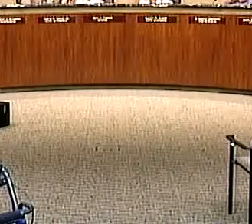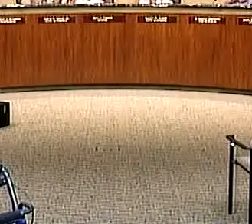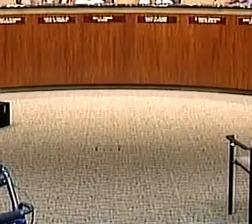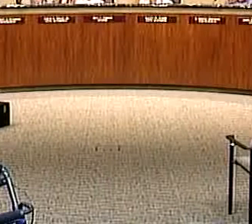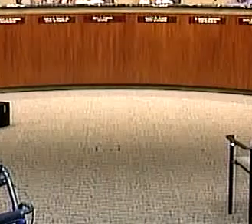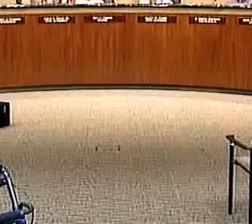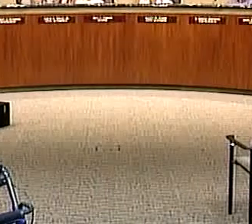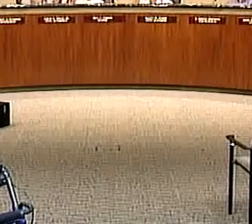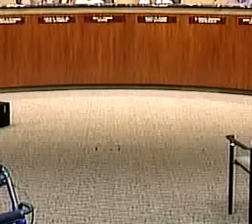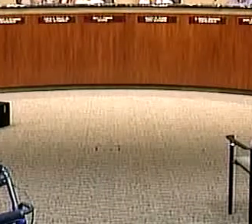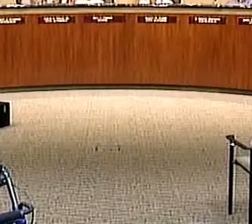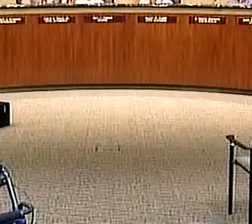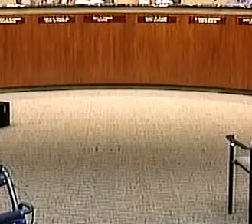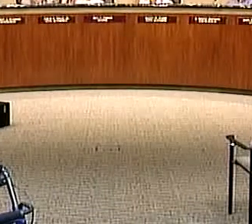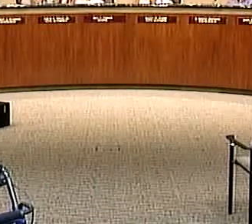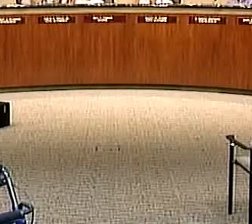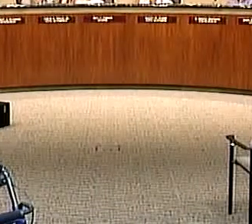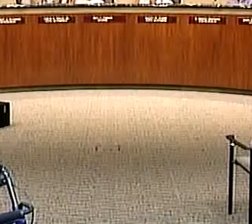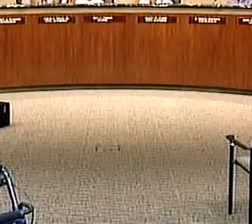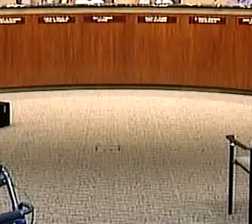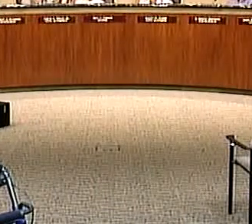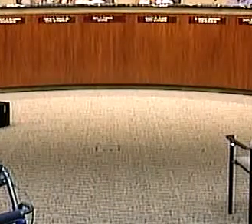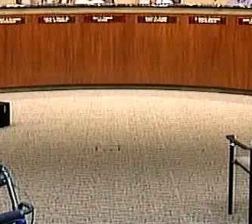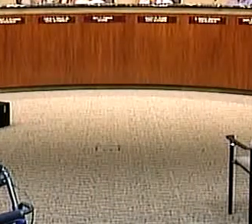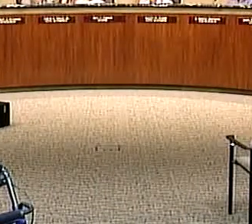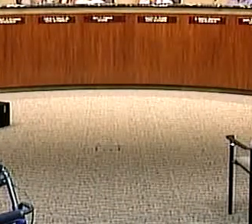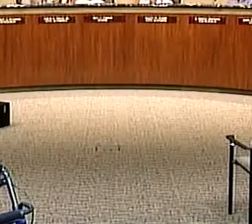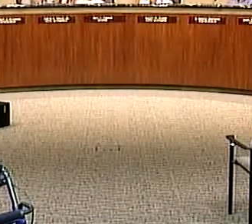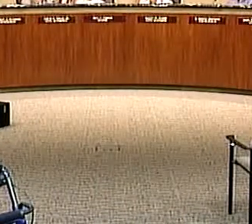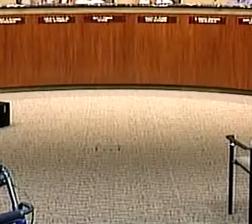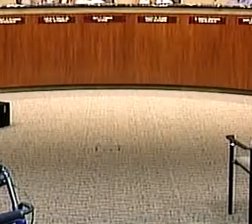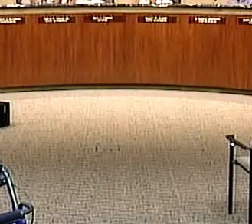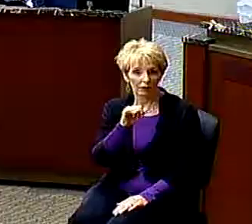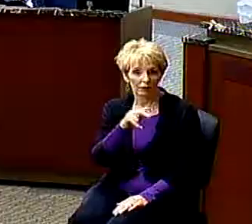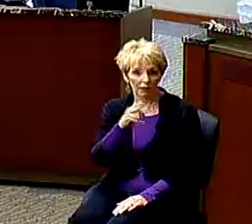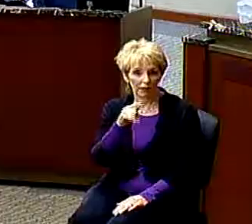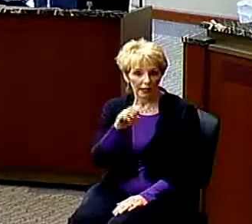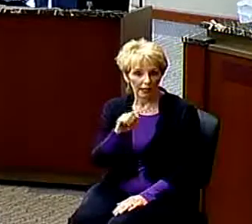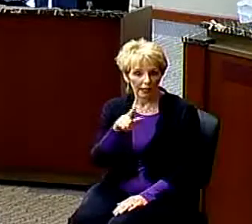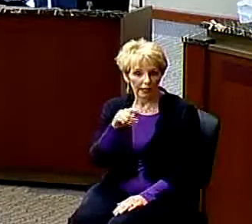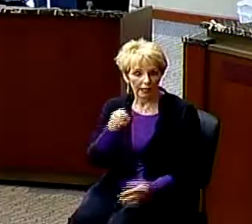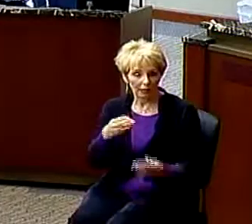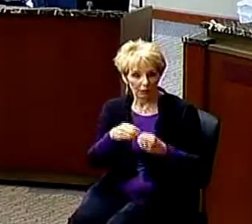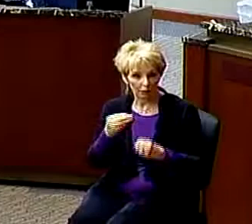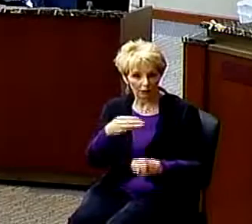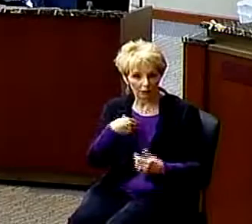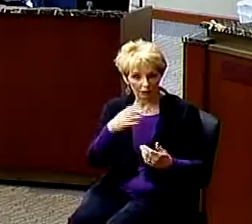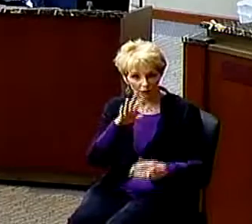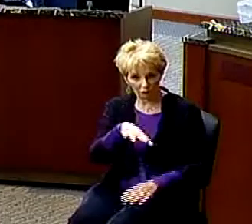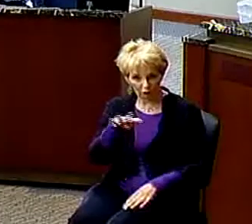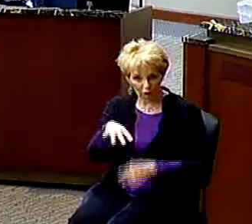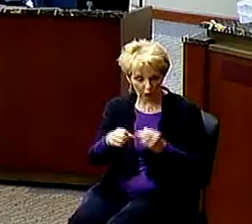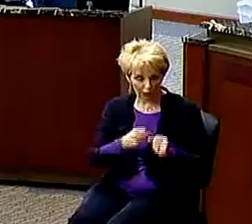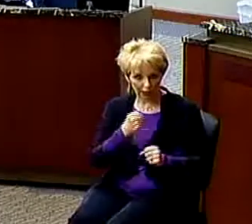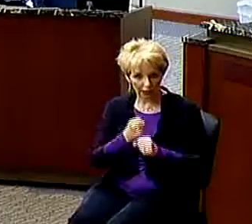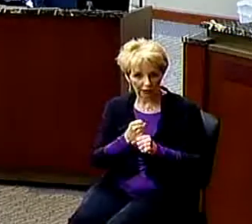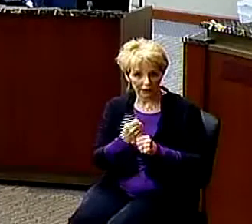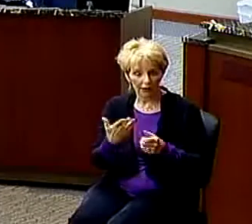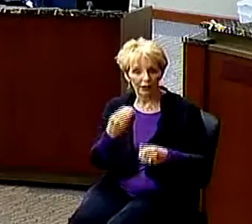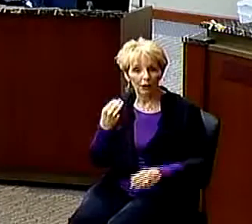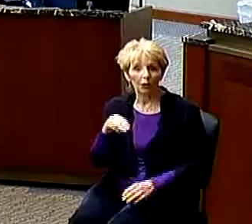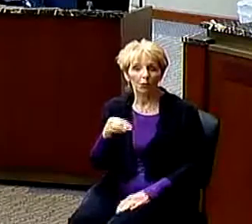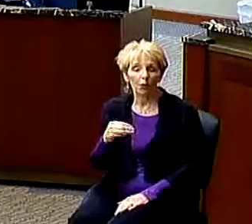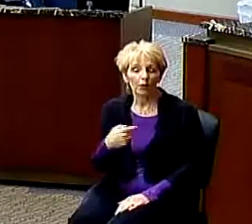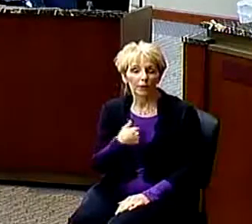Thank you. My name's Dr. Aziz Omer. I'm from 101 Irvingdale Lane here in Morganton. I've been here 44 years in the city of